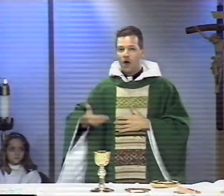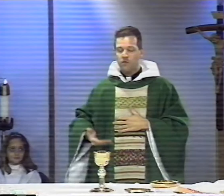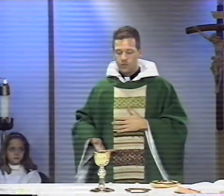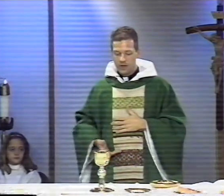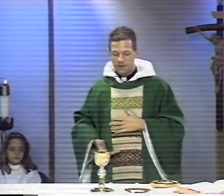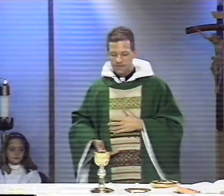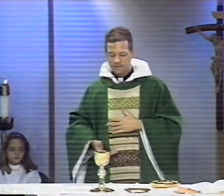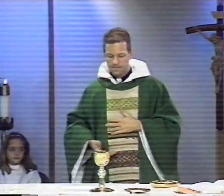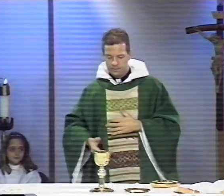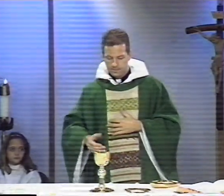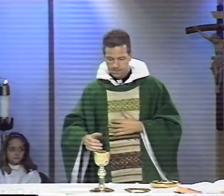me."